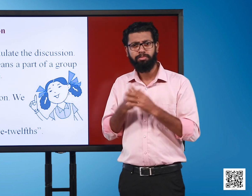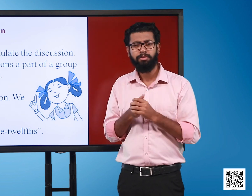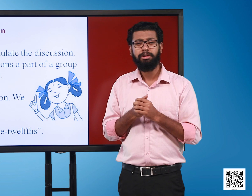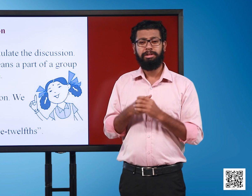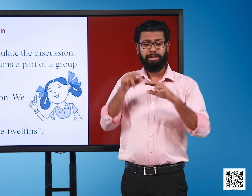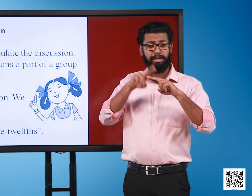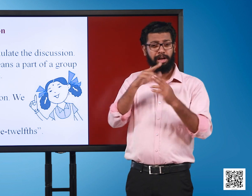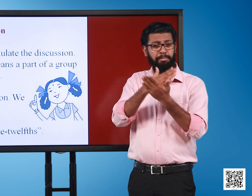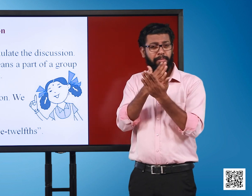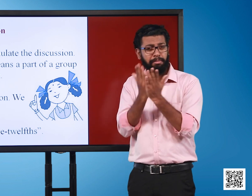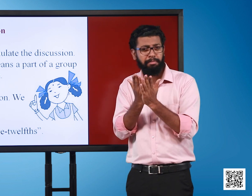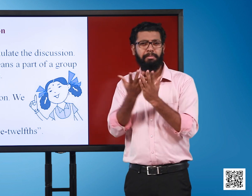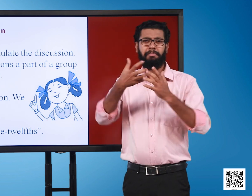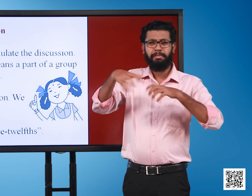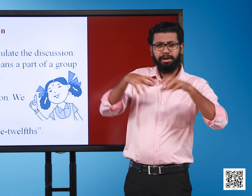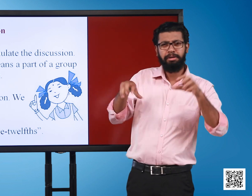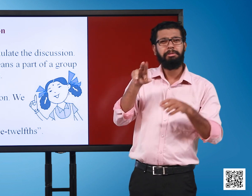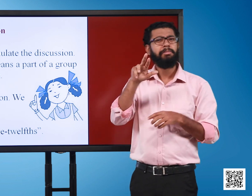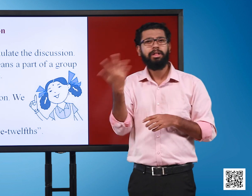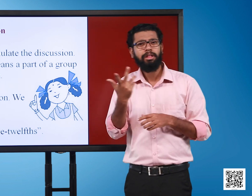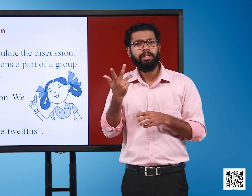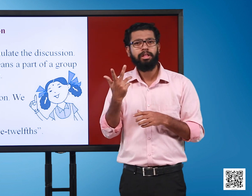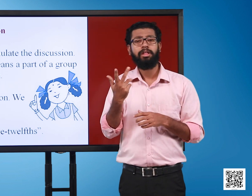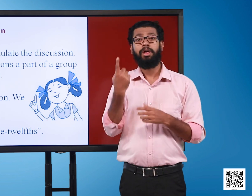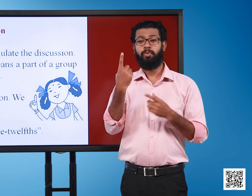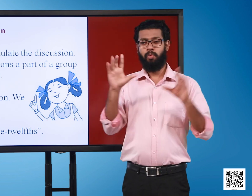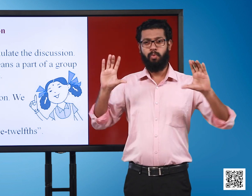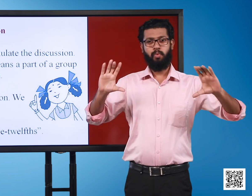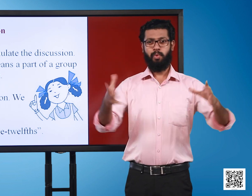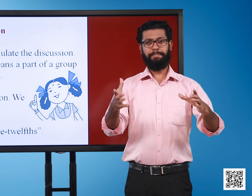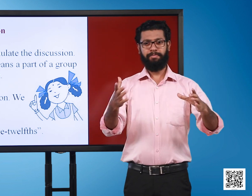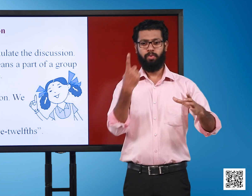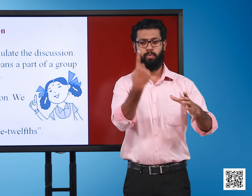A fraction means a part of a group or of a region.